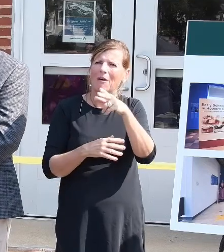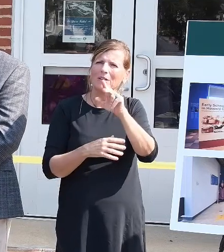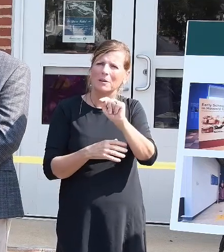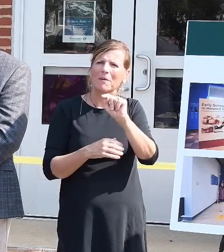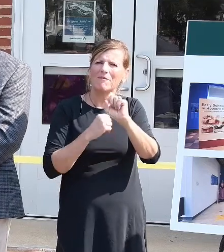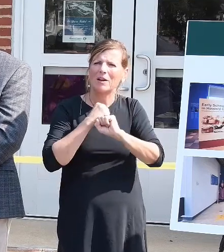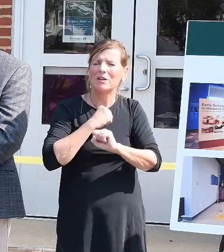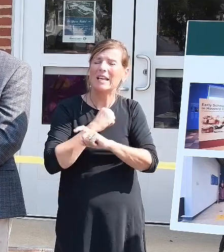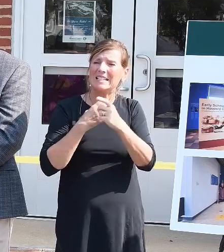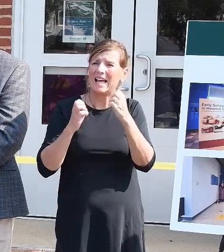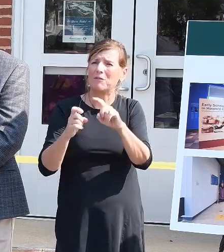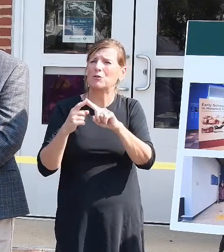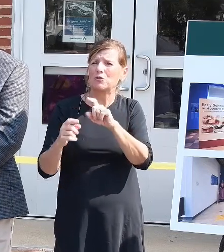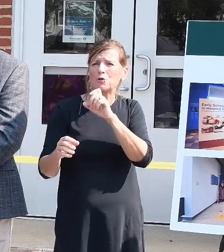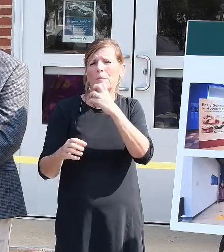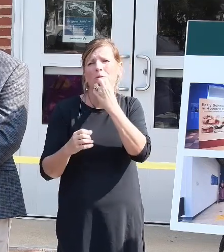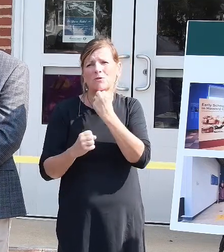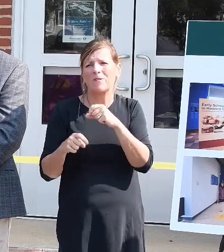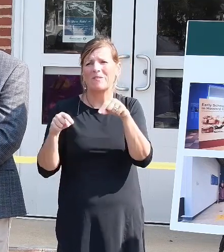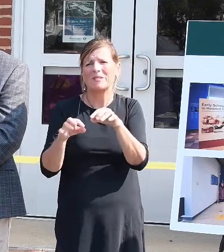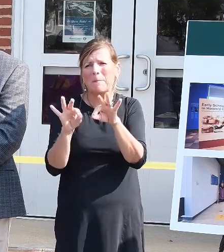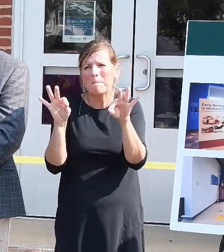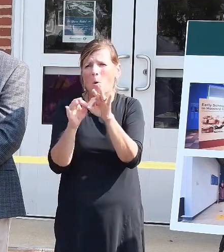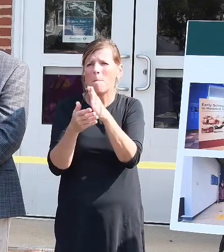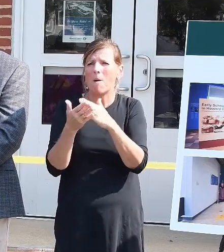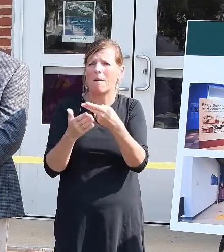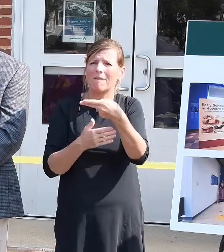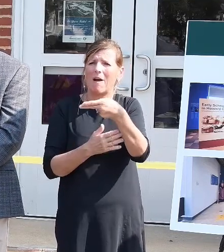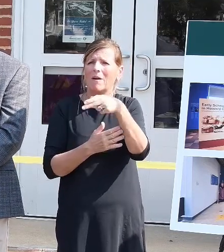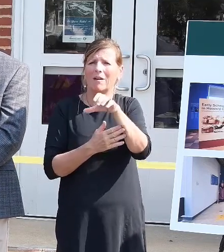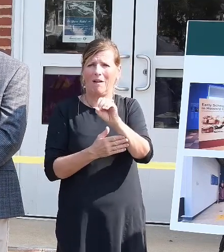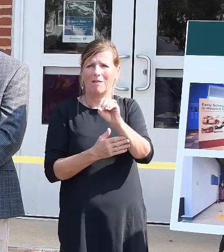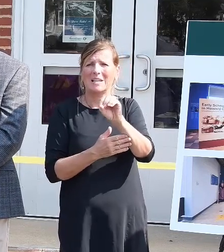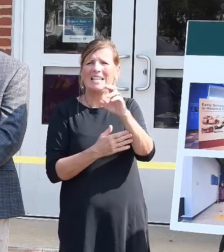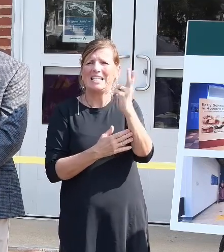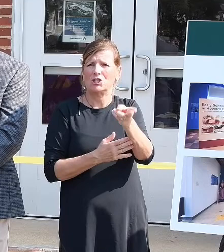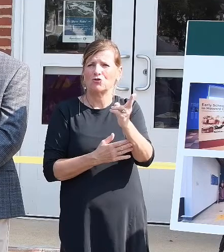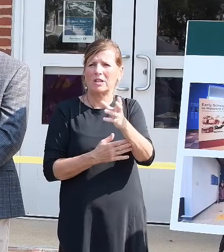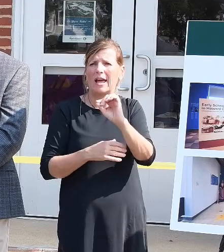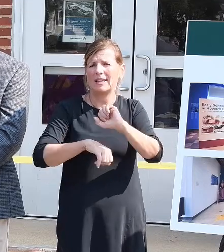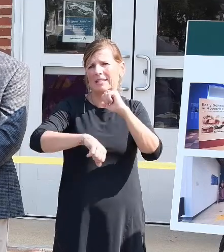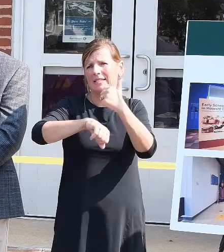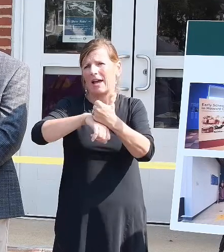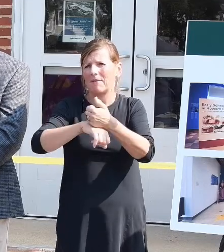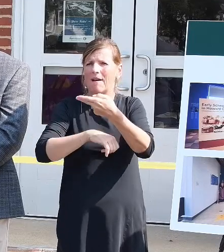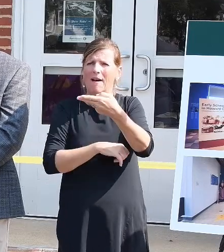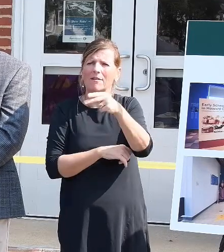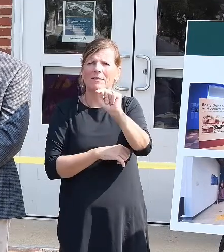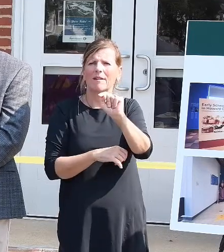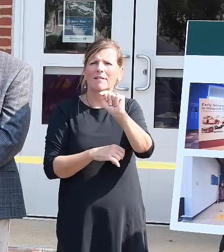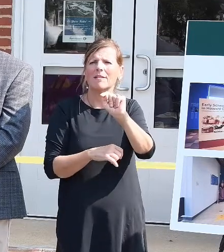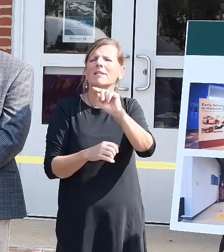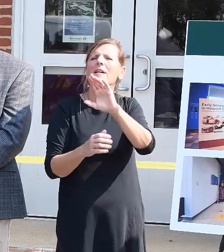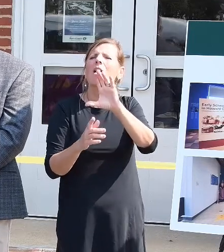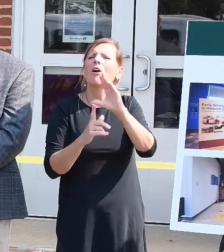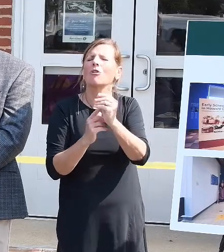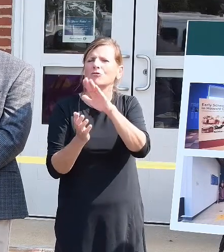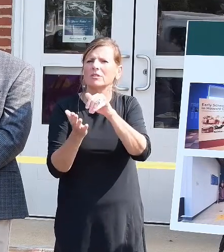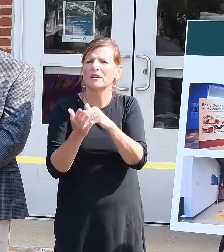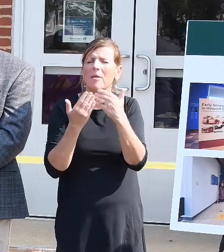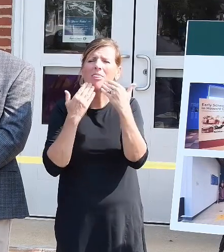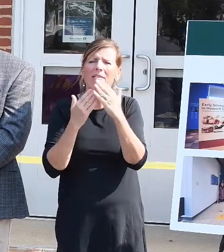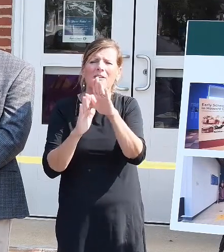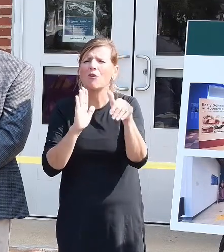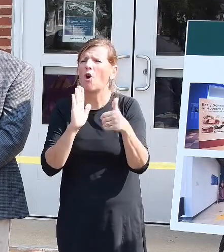this crucial piece of Howard County history and with the establishment of the Harriet Tubman Cultural Center. And thanks all